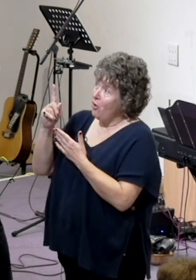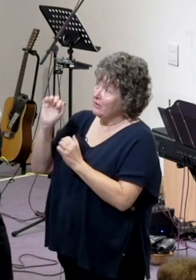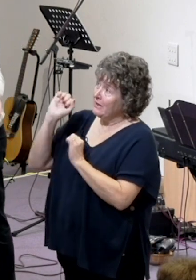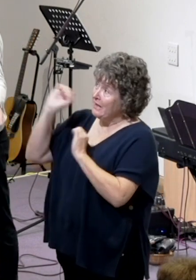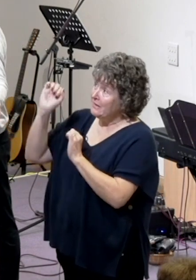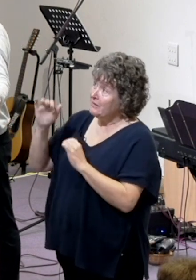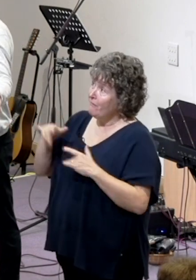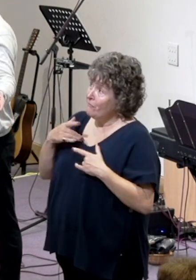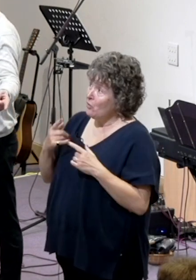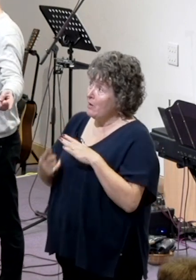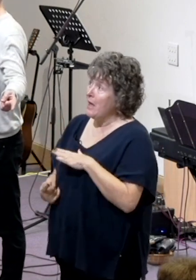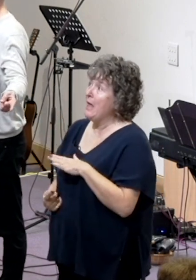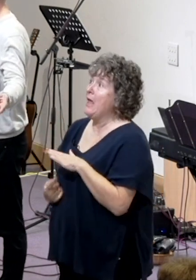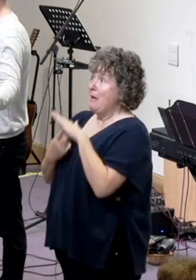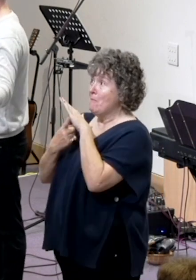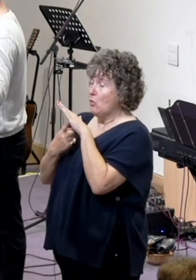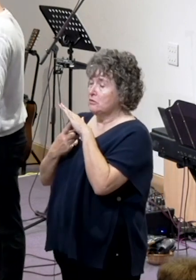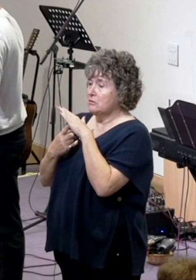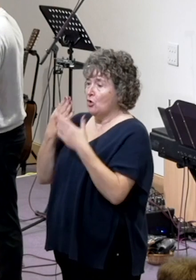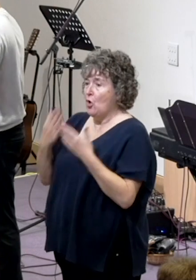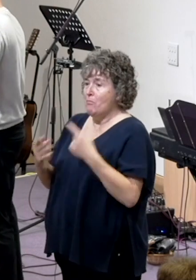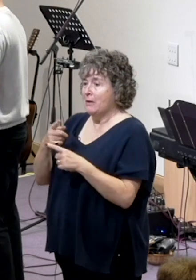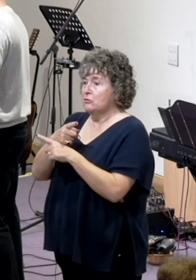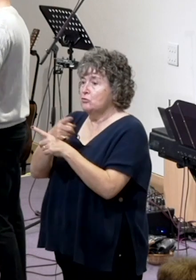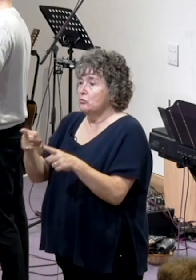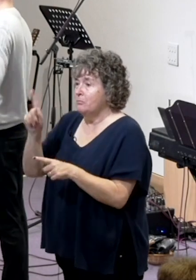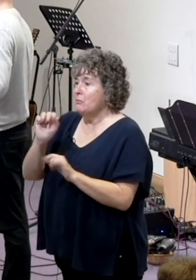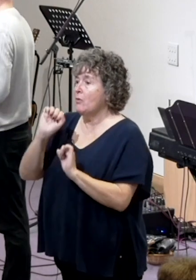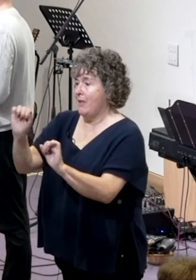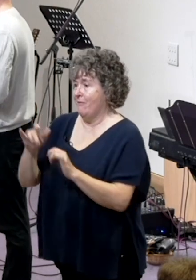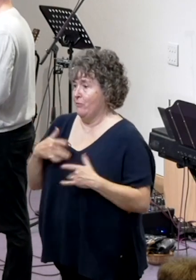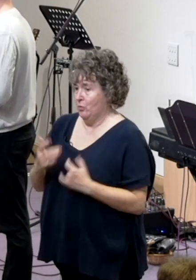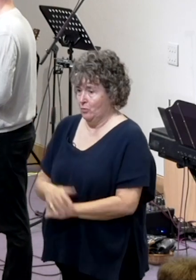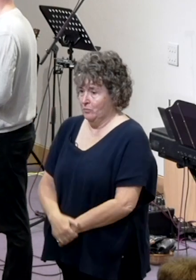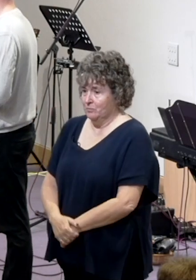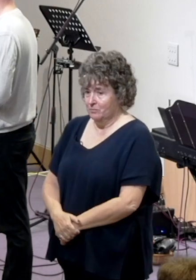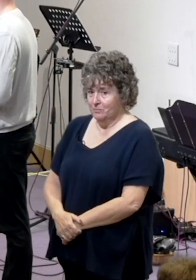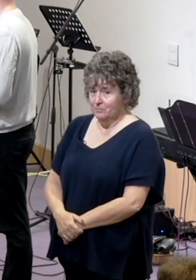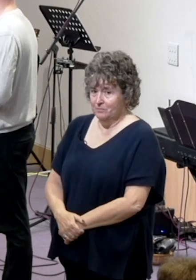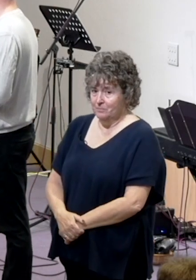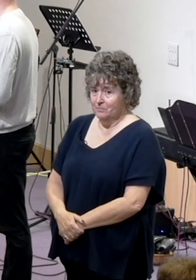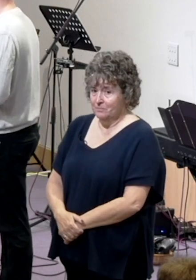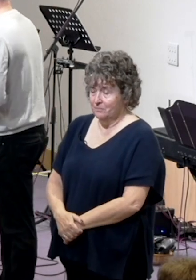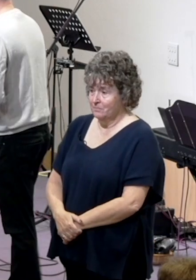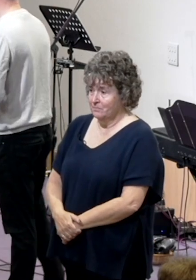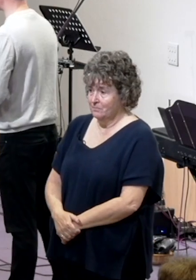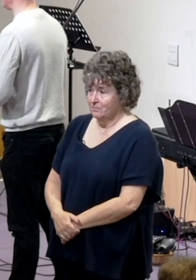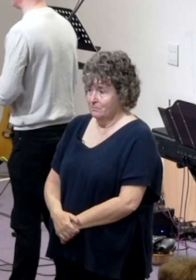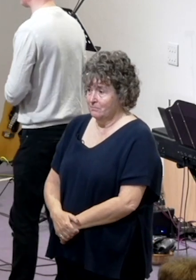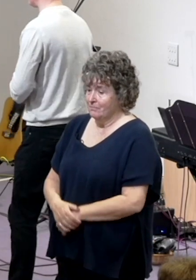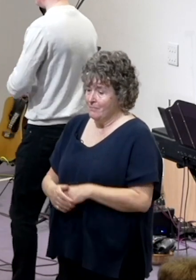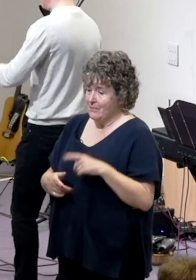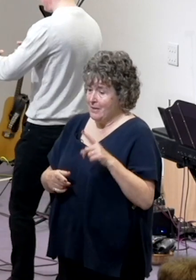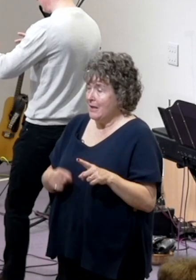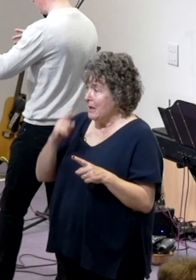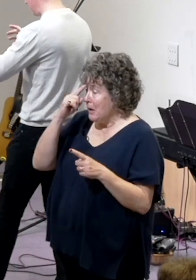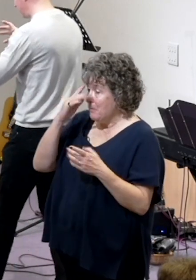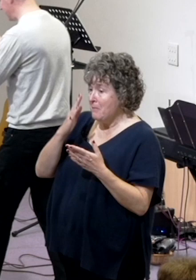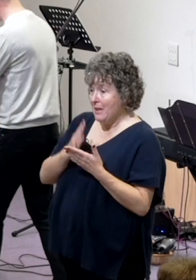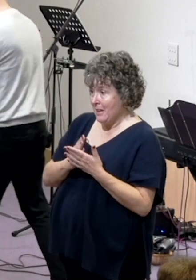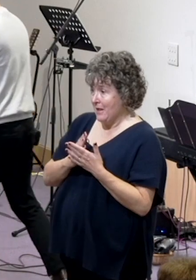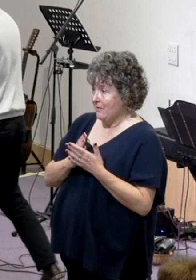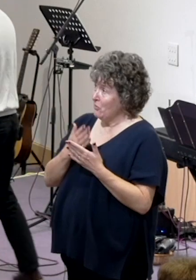greater worth than getting the affirmation of the people he lived around. Someone who believed that even